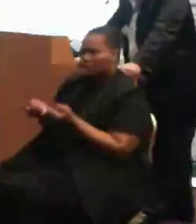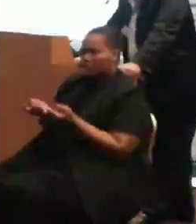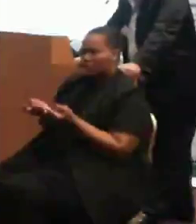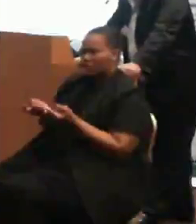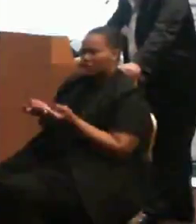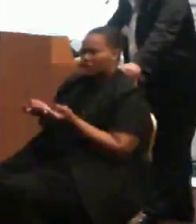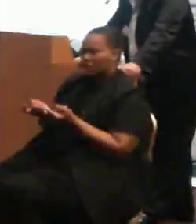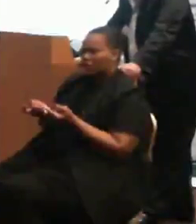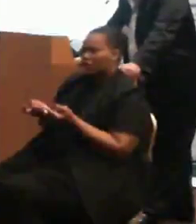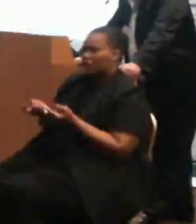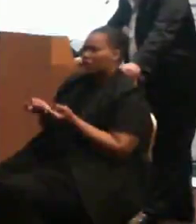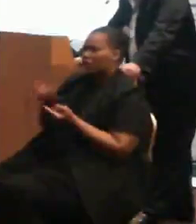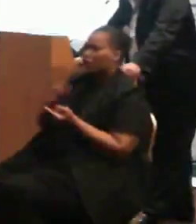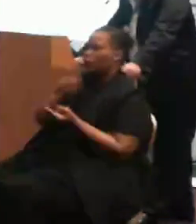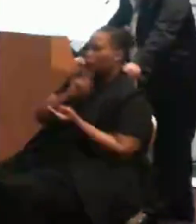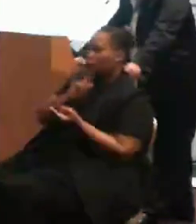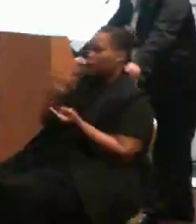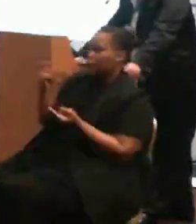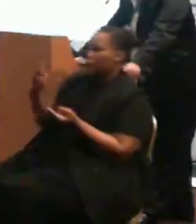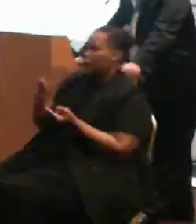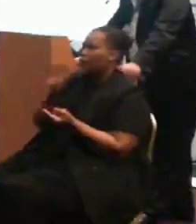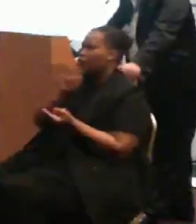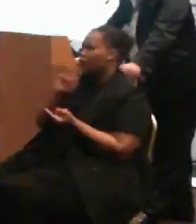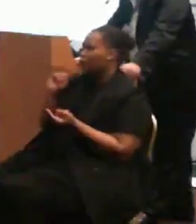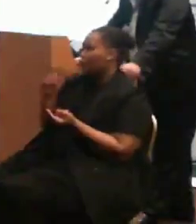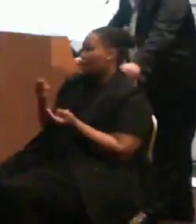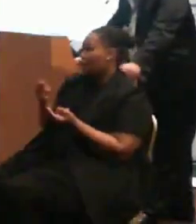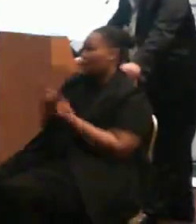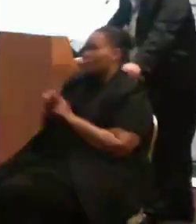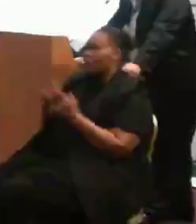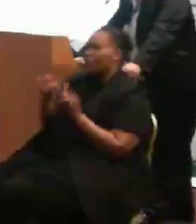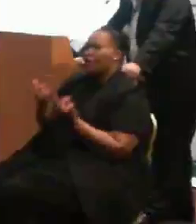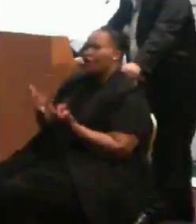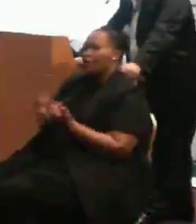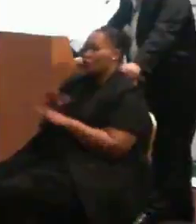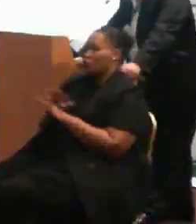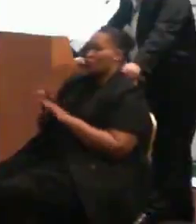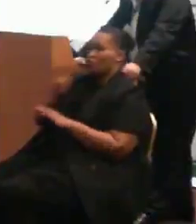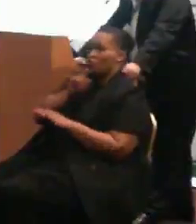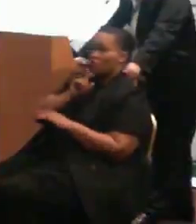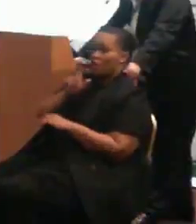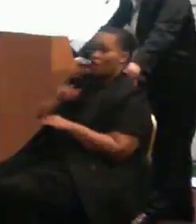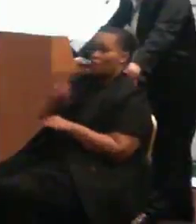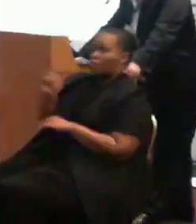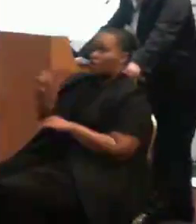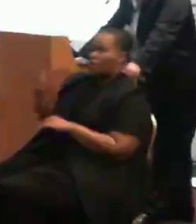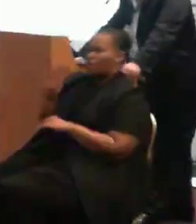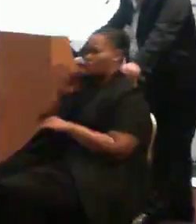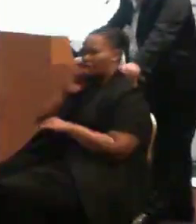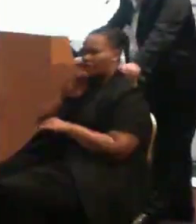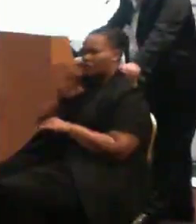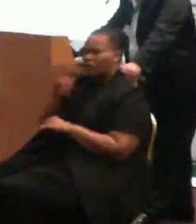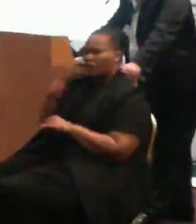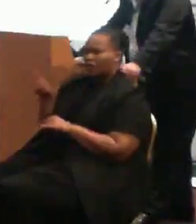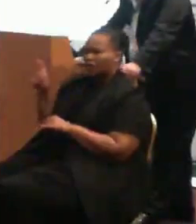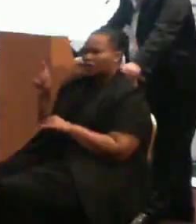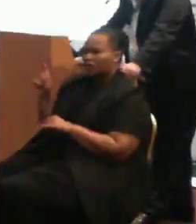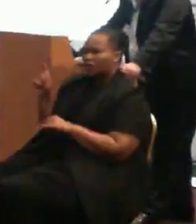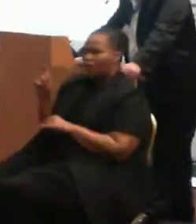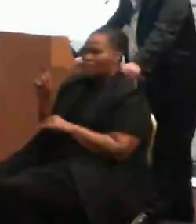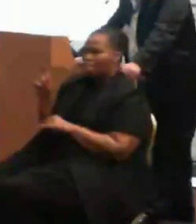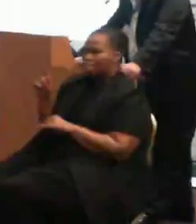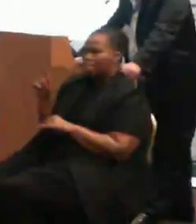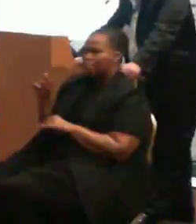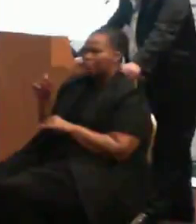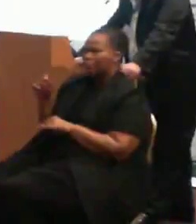Surely it's user pay. Eskom has said user pay. But yeah, it's non-user pay. I mean, it's ridiculous.